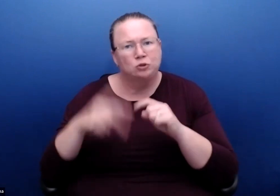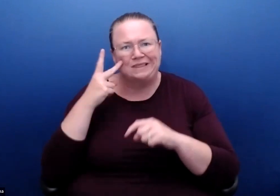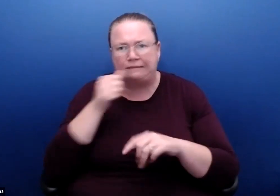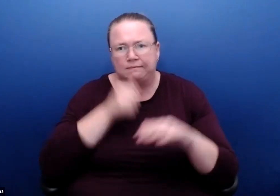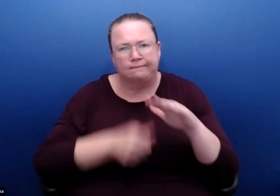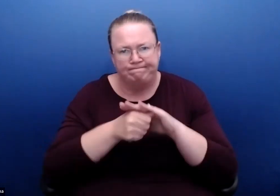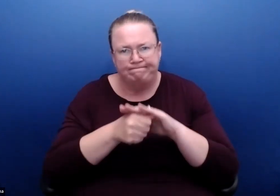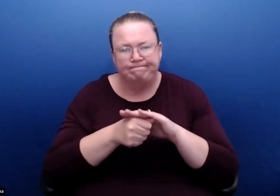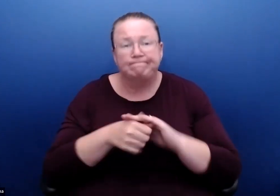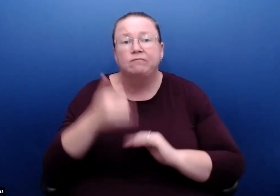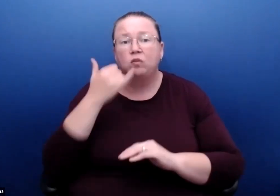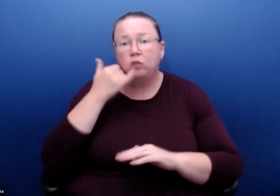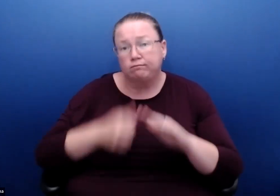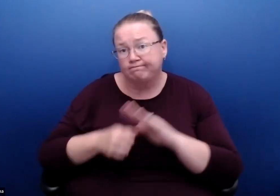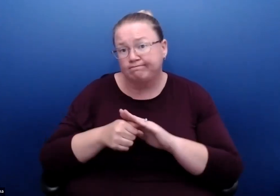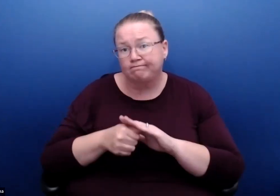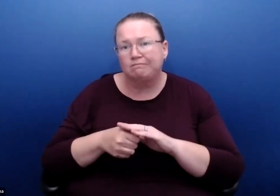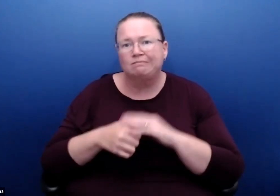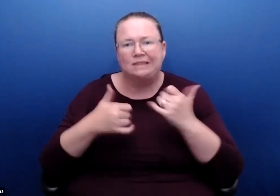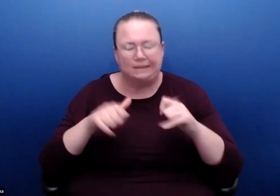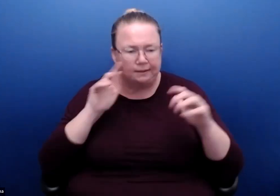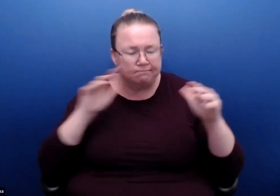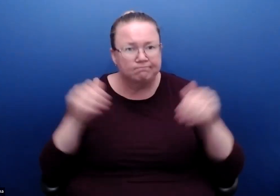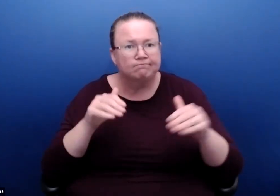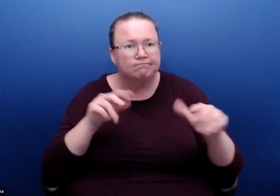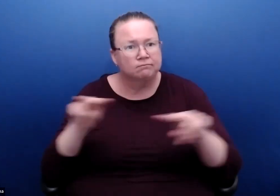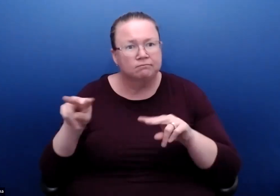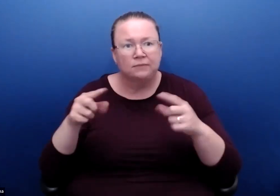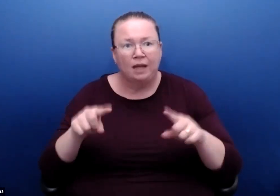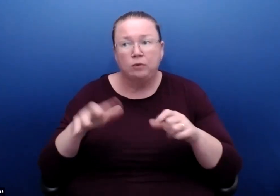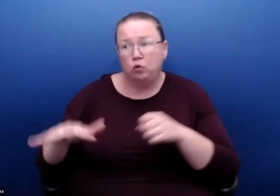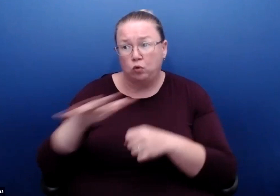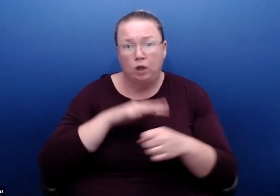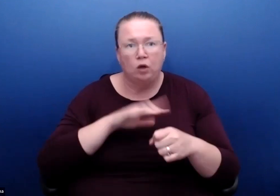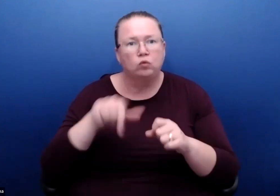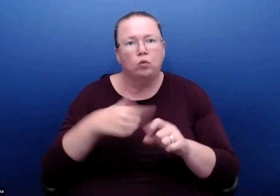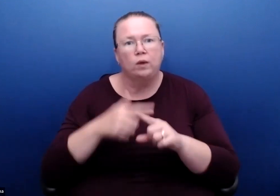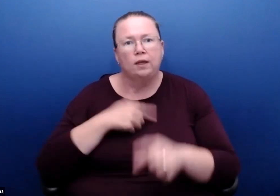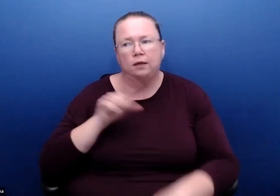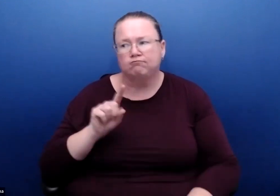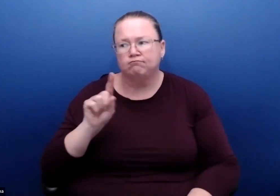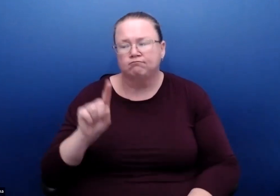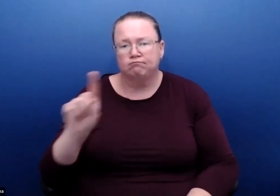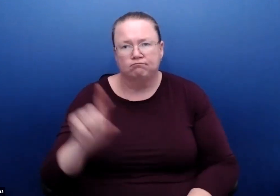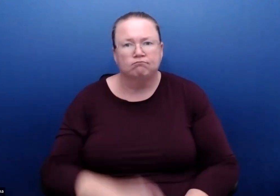I put my phone away so I could stay vigilant to my surroundings as I approached her door.